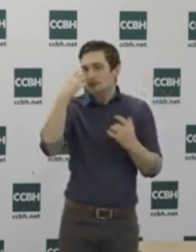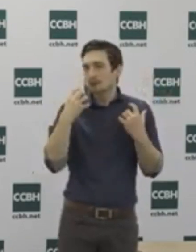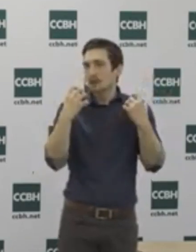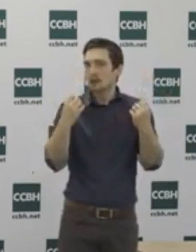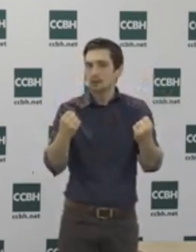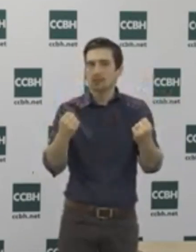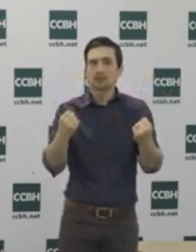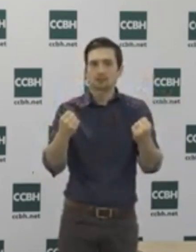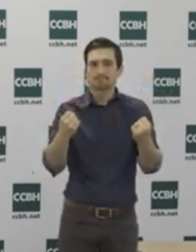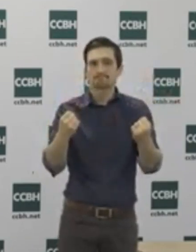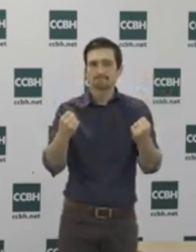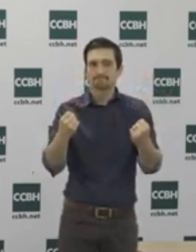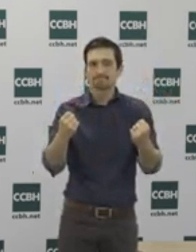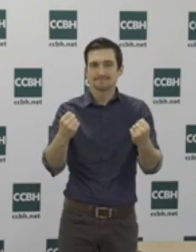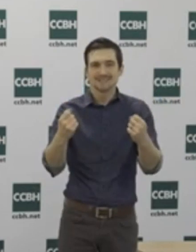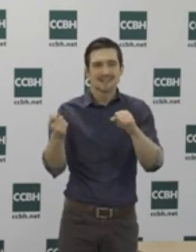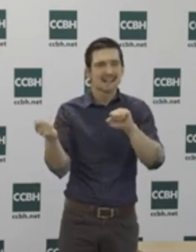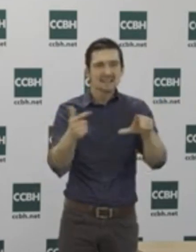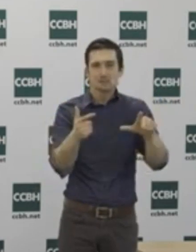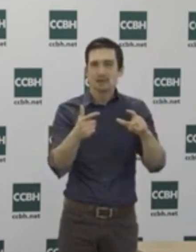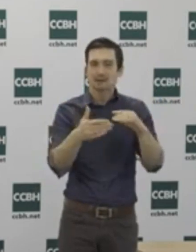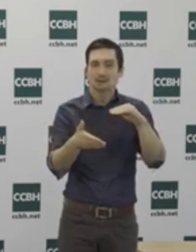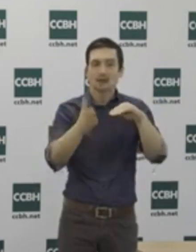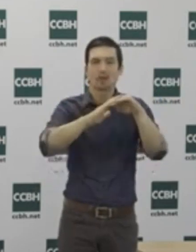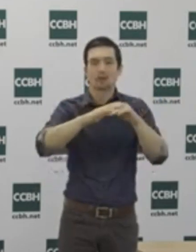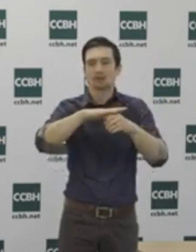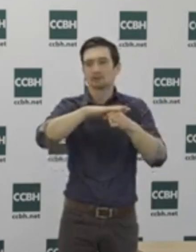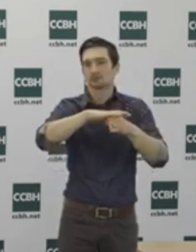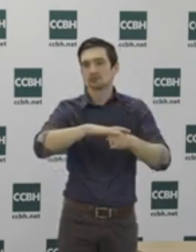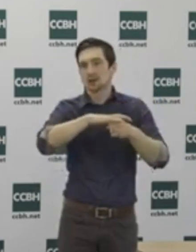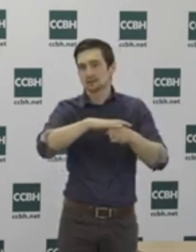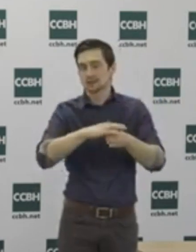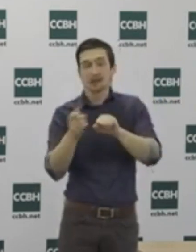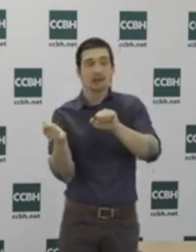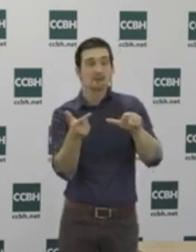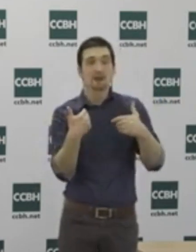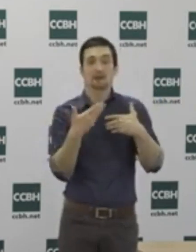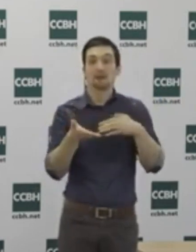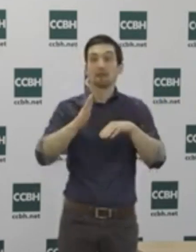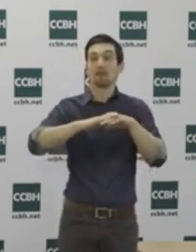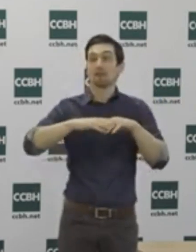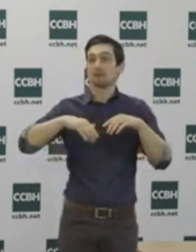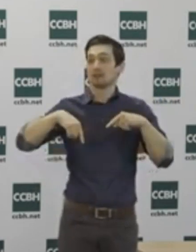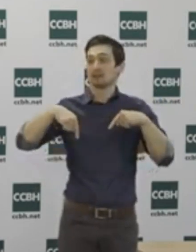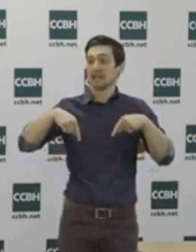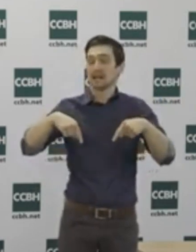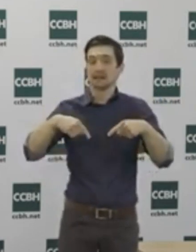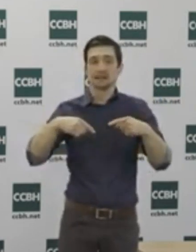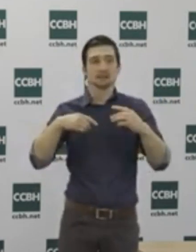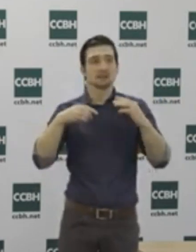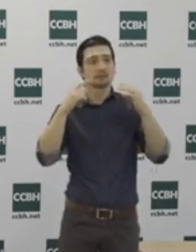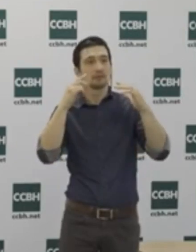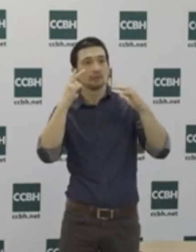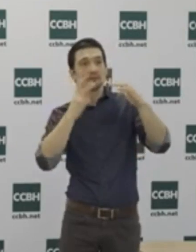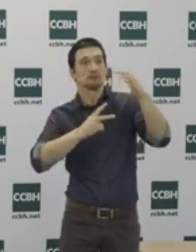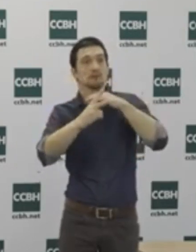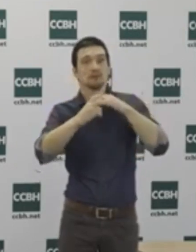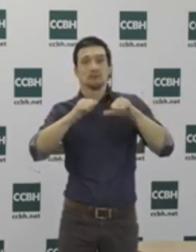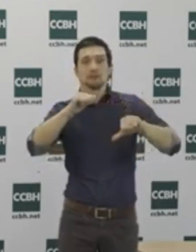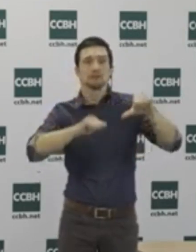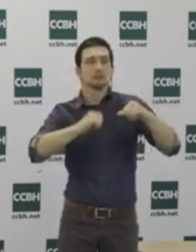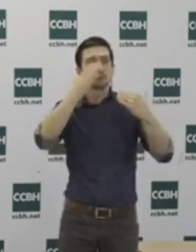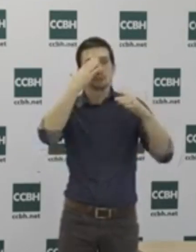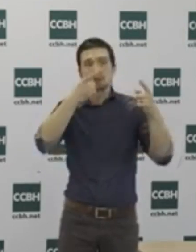find that everyone is stressed. Everyone has anxiety about a lot of unknowns, and there's no shame in